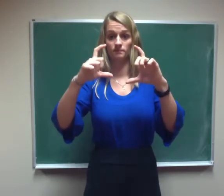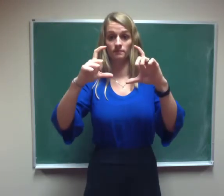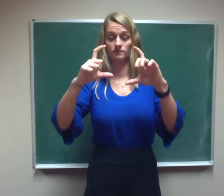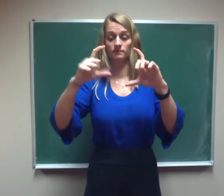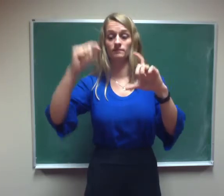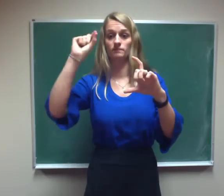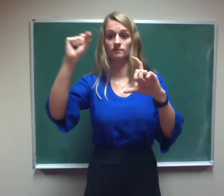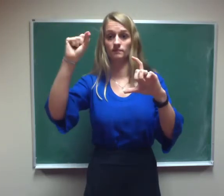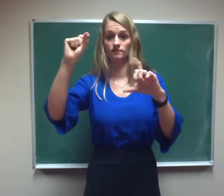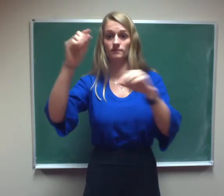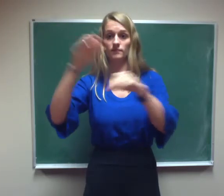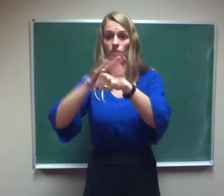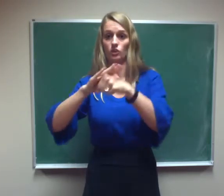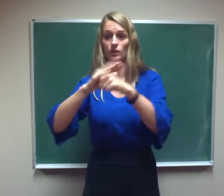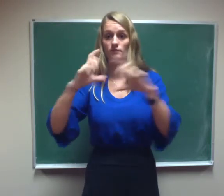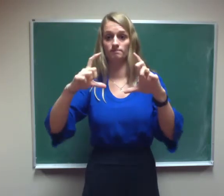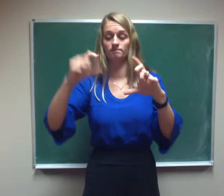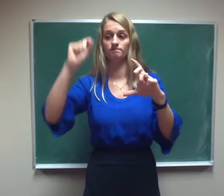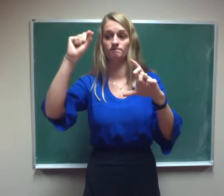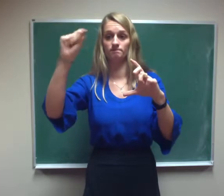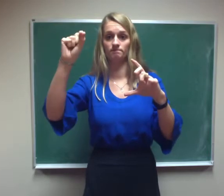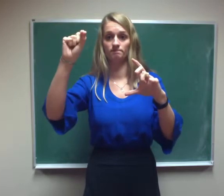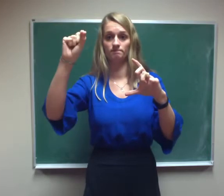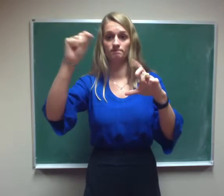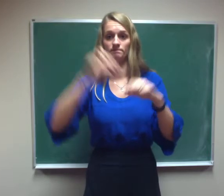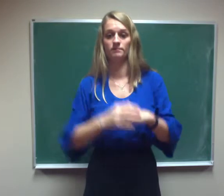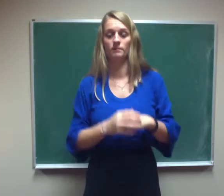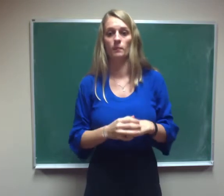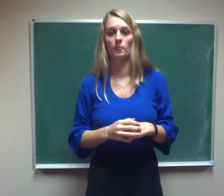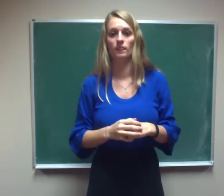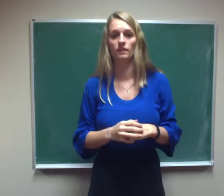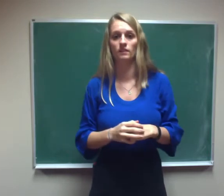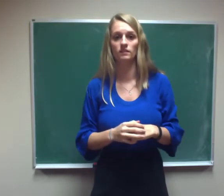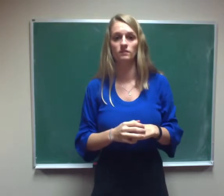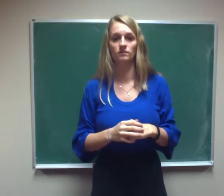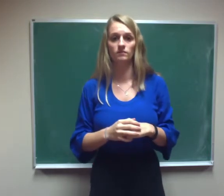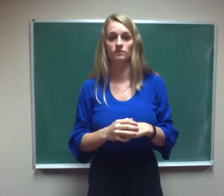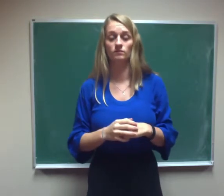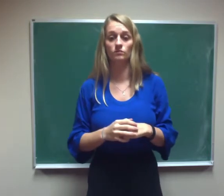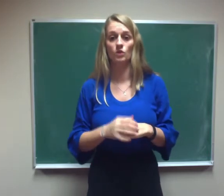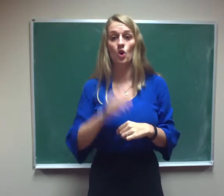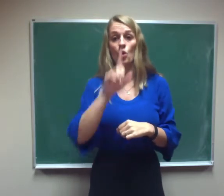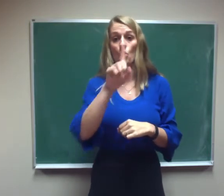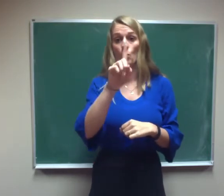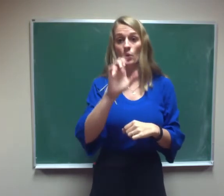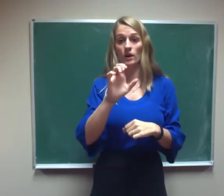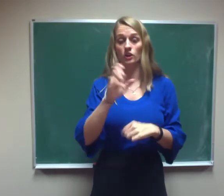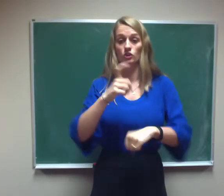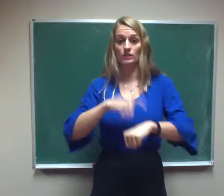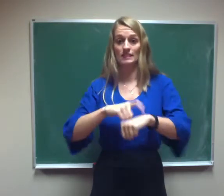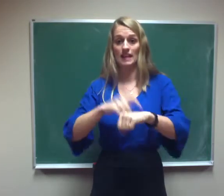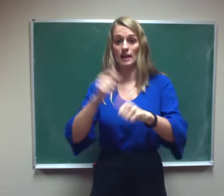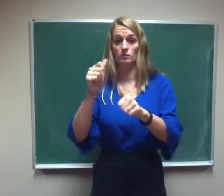going to be in the upper right corner of your heart. About 100 times per minute, special autorhythmic cells in